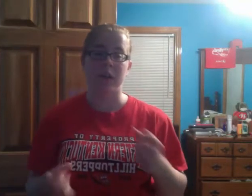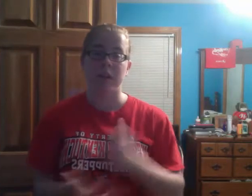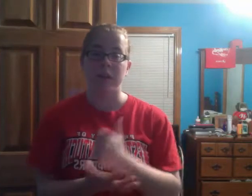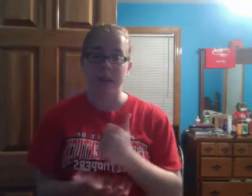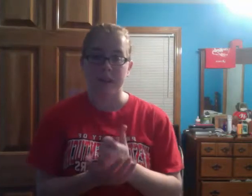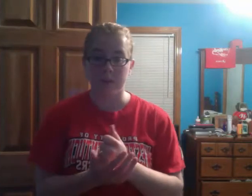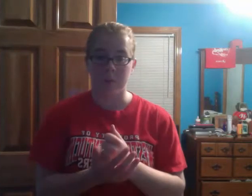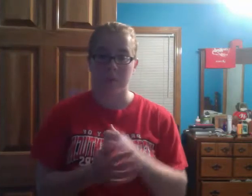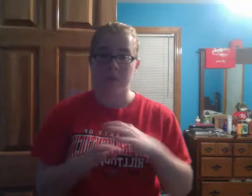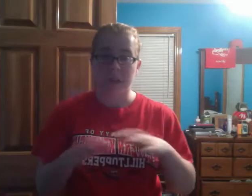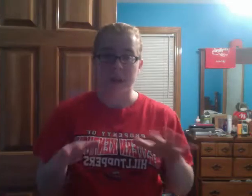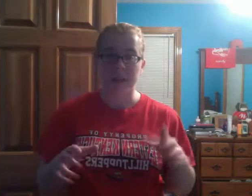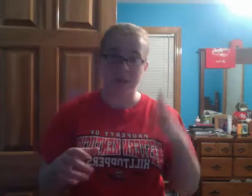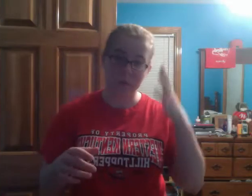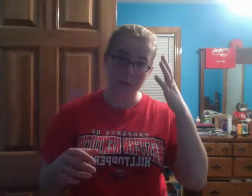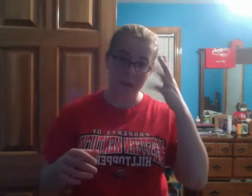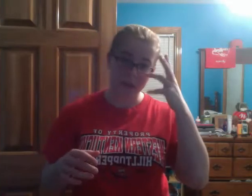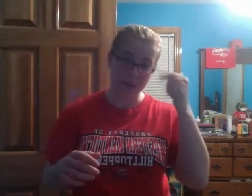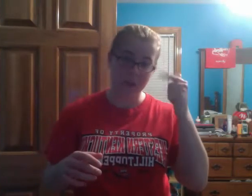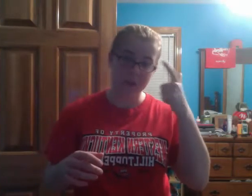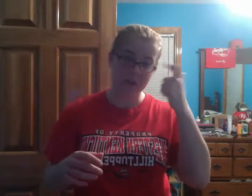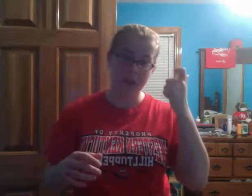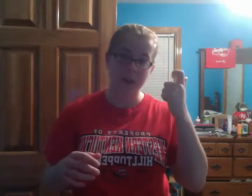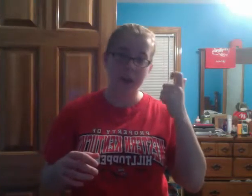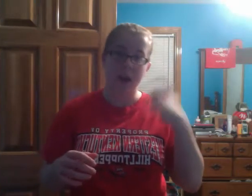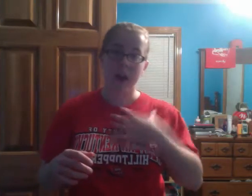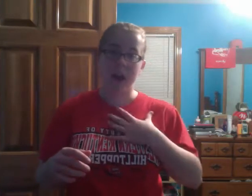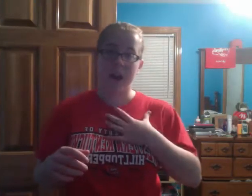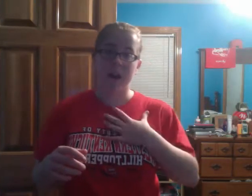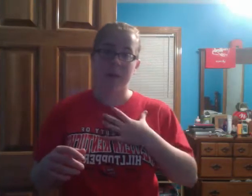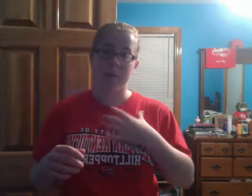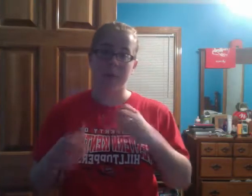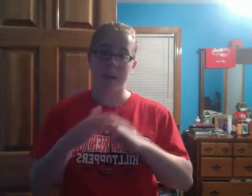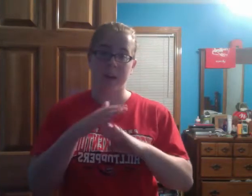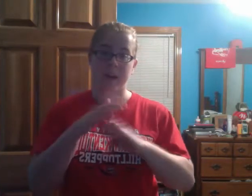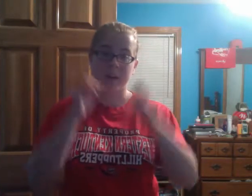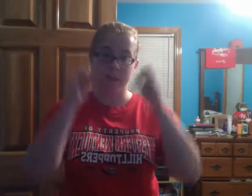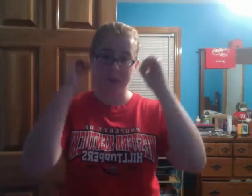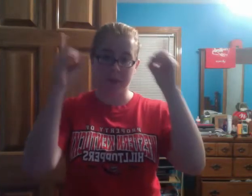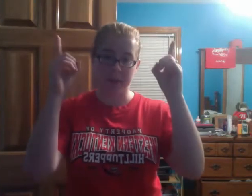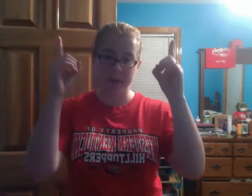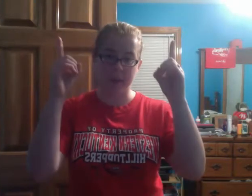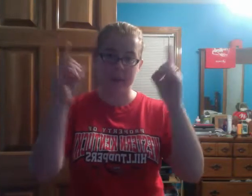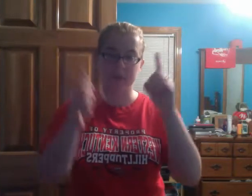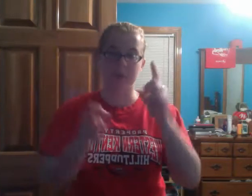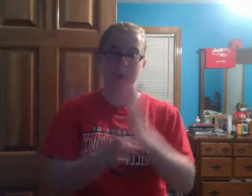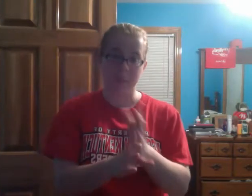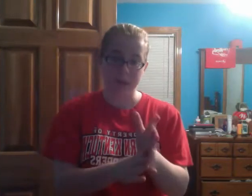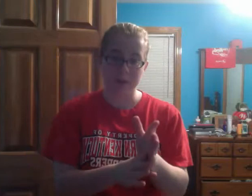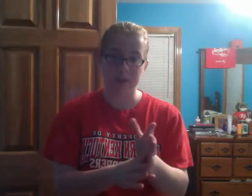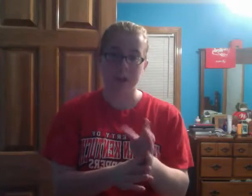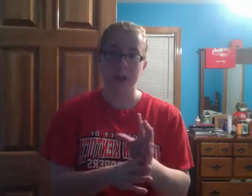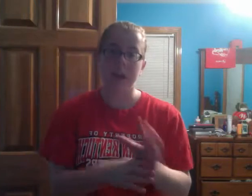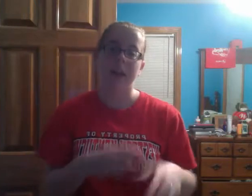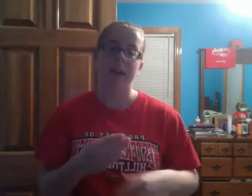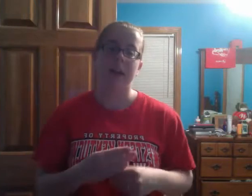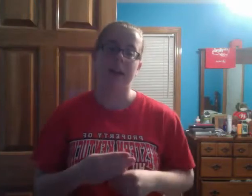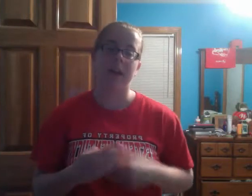to help kids, because I'm an elementary education major and